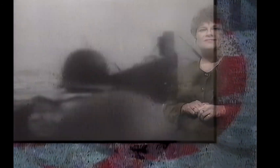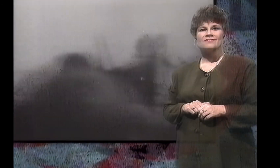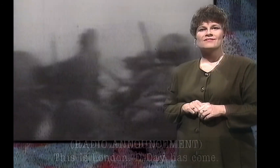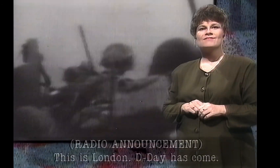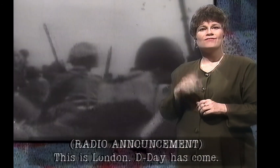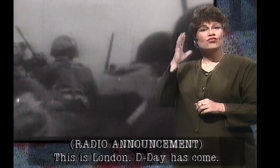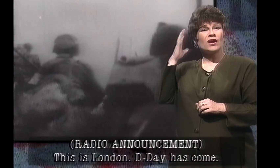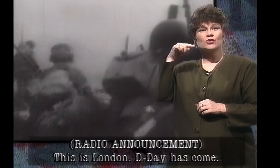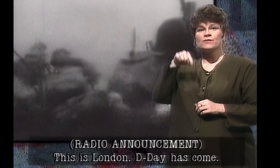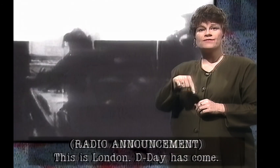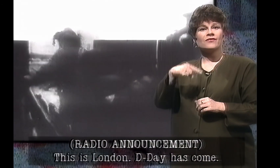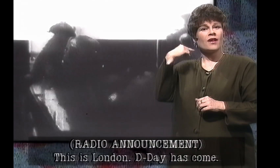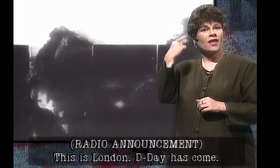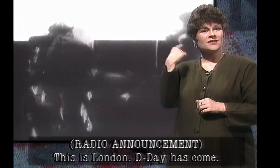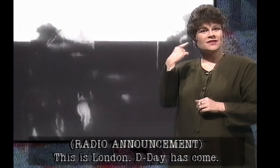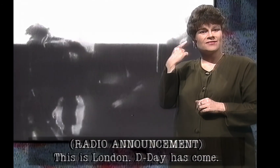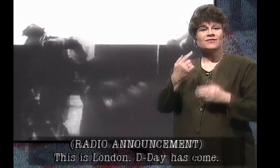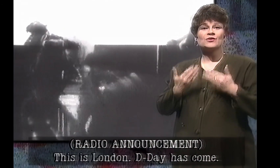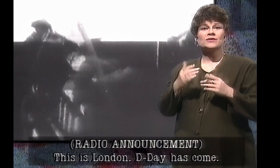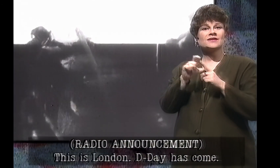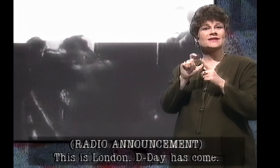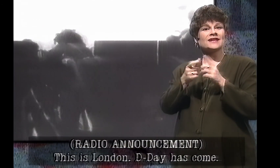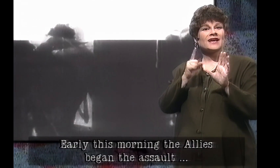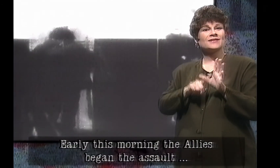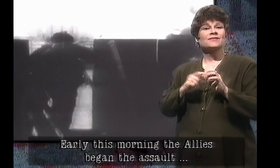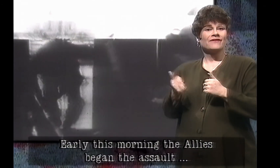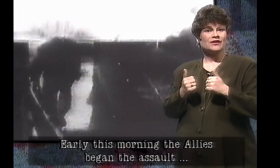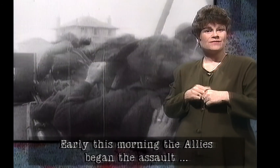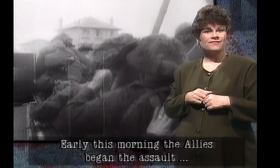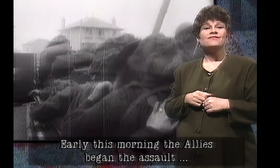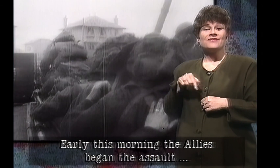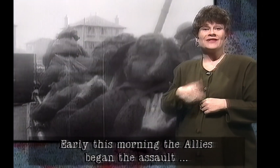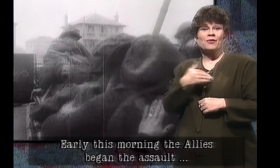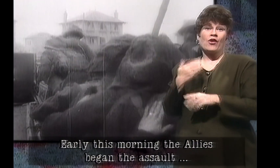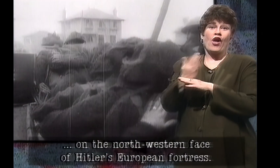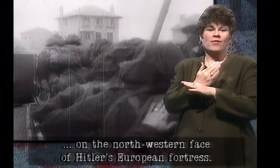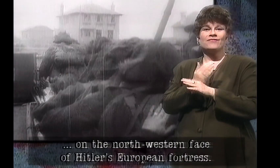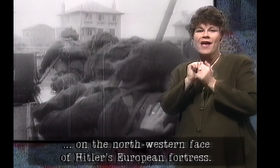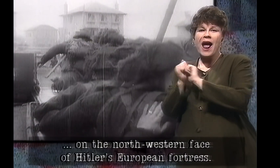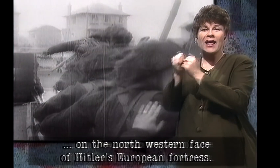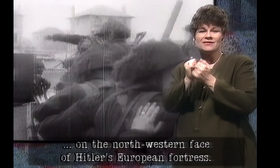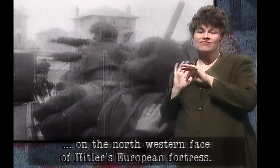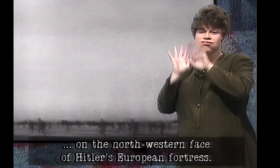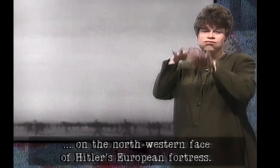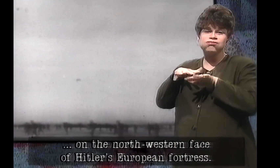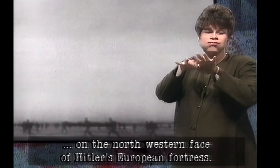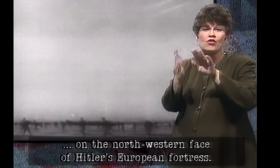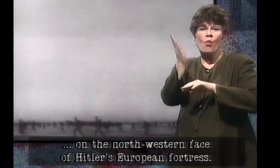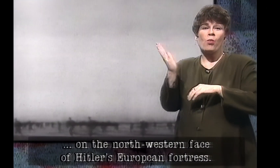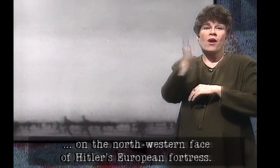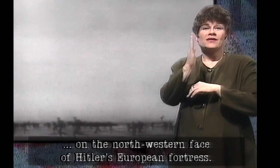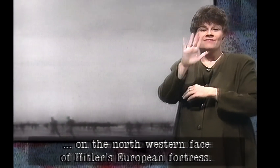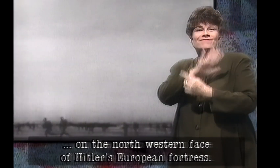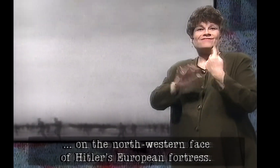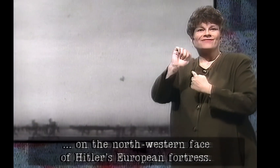This is London. D-Day has come. Early this morning, the Allies began the assault on the northwestern face of Hitler's European